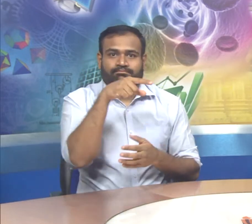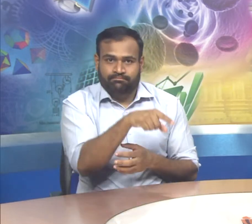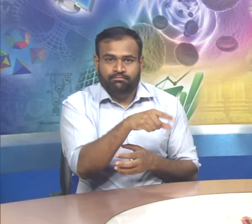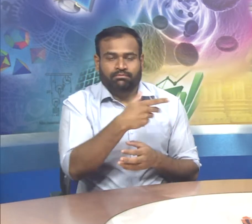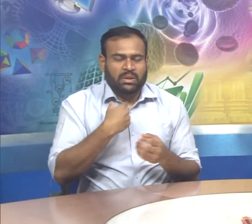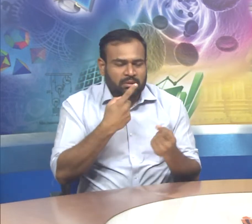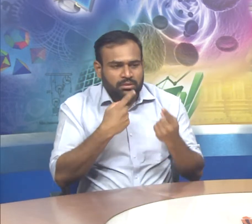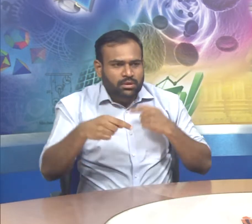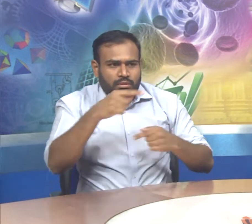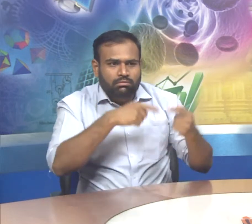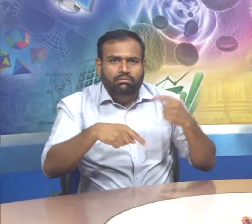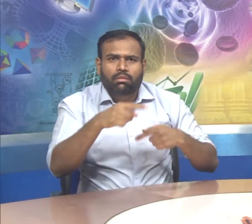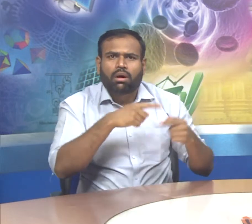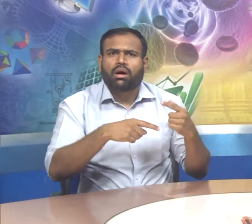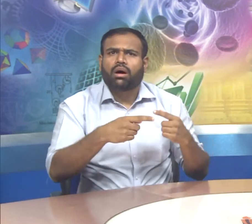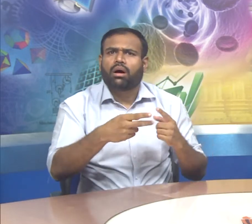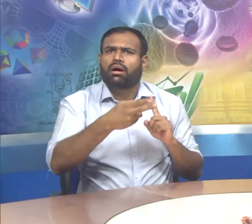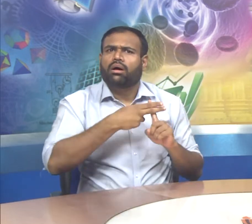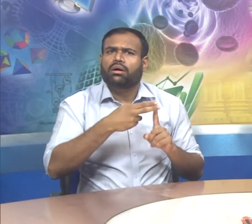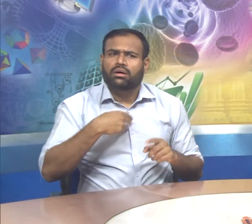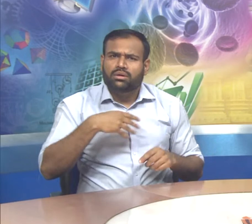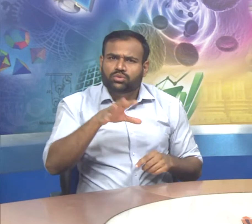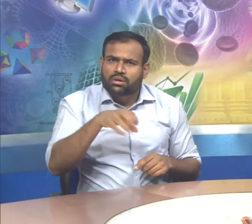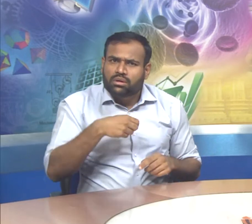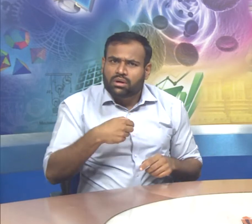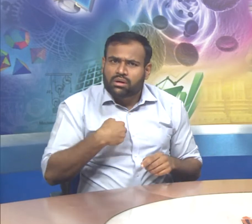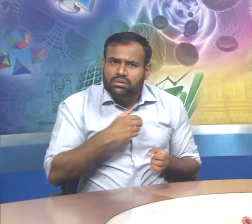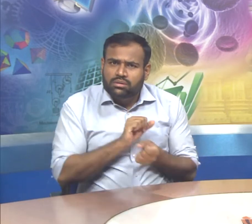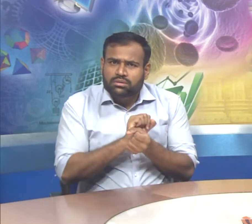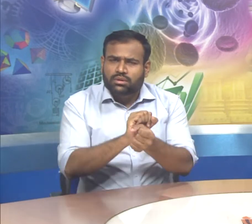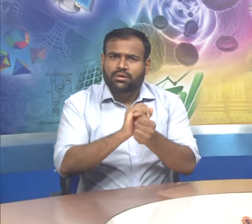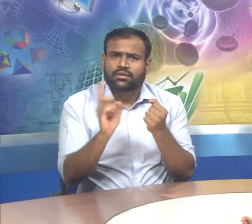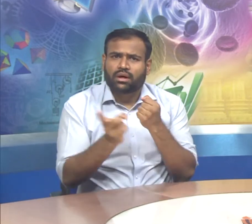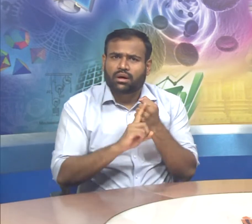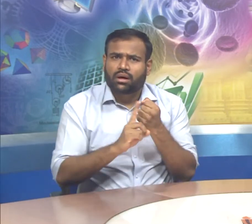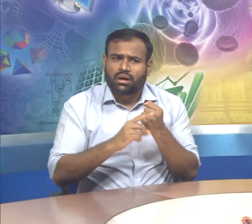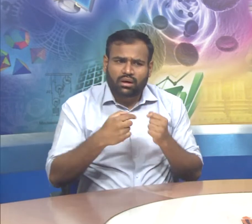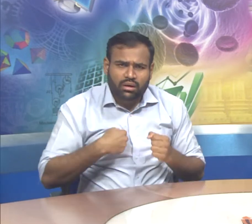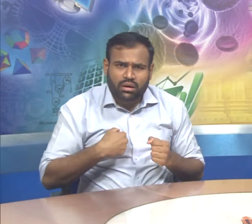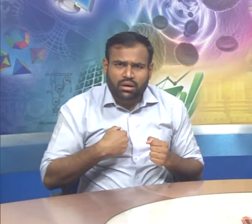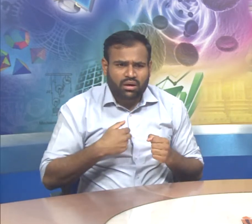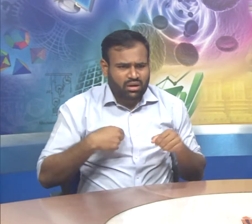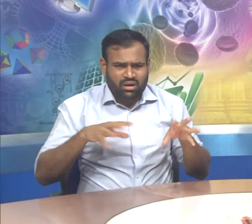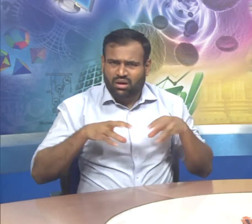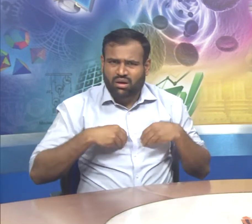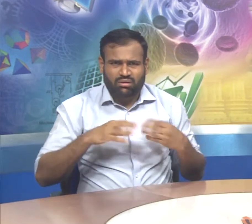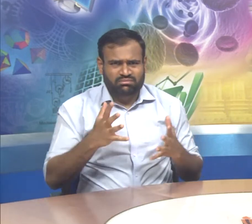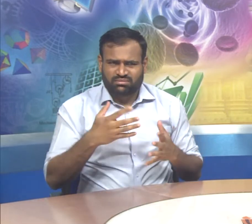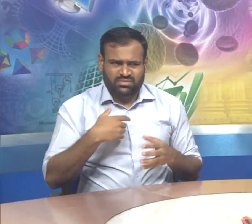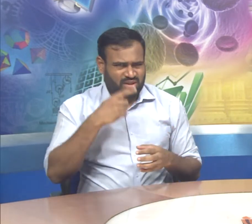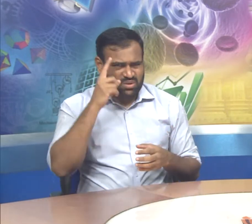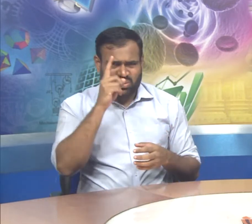jurisdiction. It hears appeals against the judgment of the high courts.